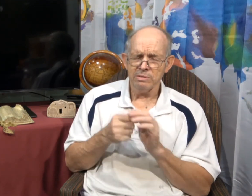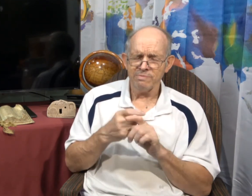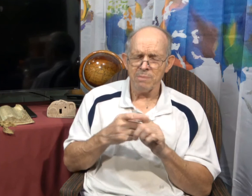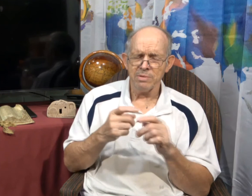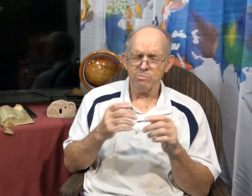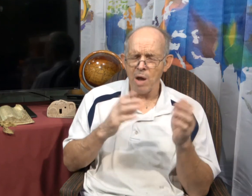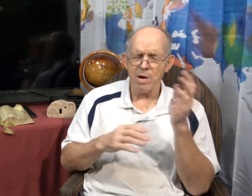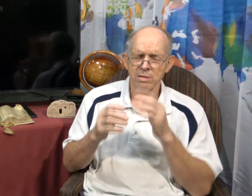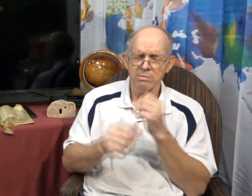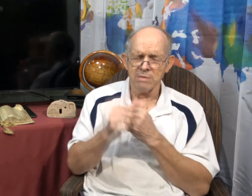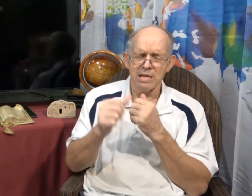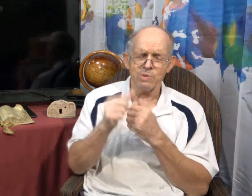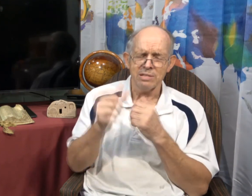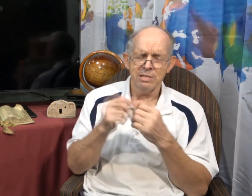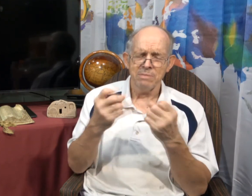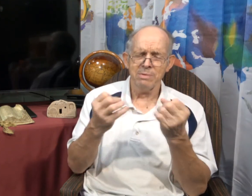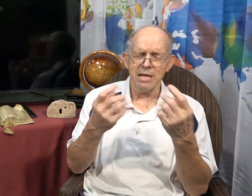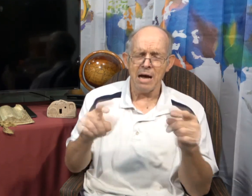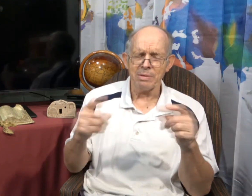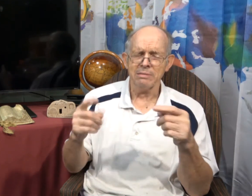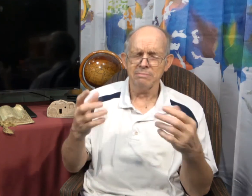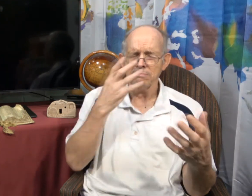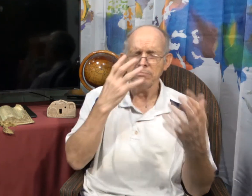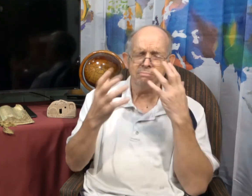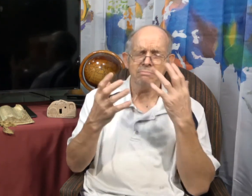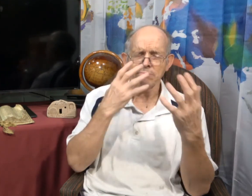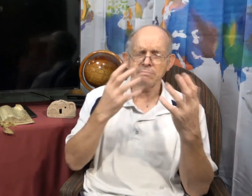them, rubber, that way. Make it happen.